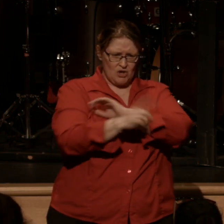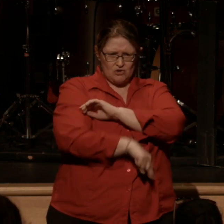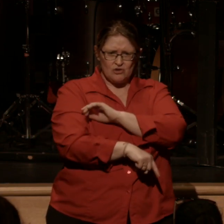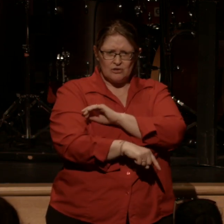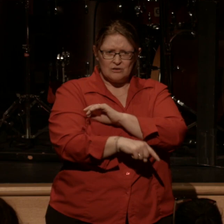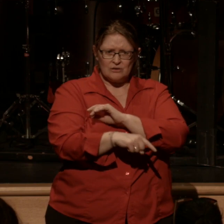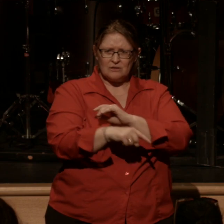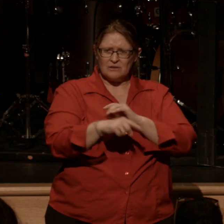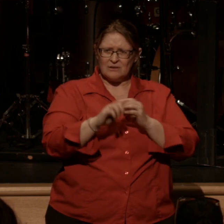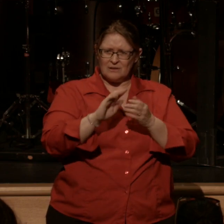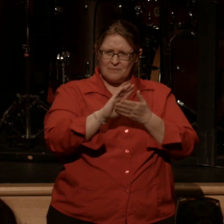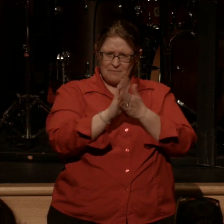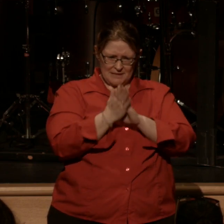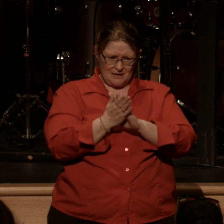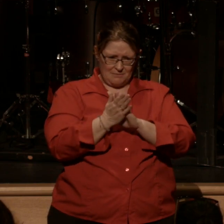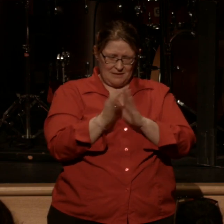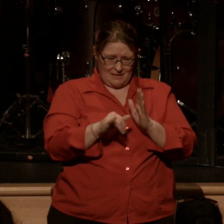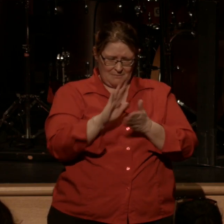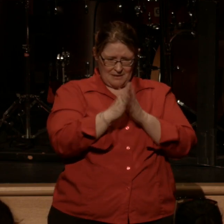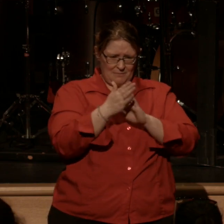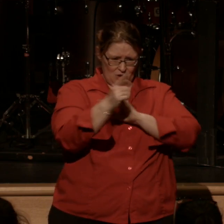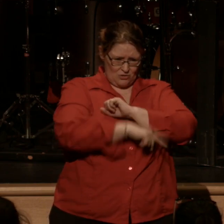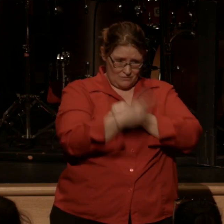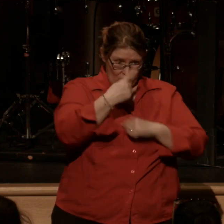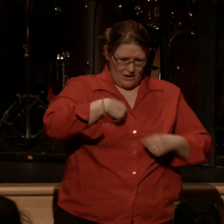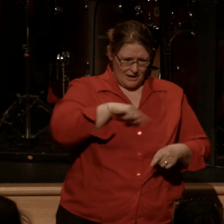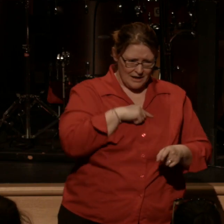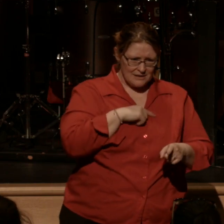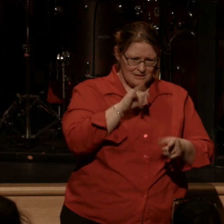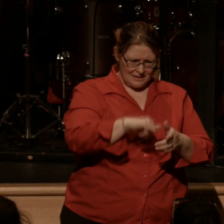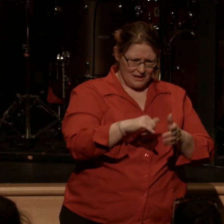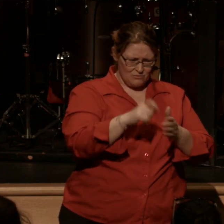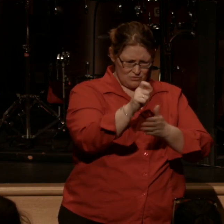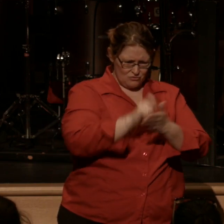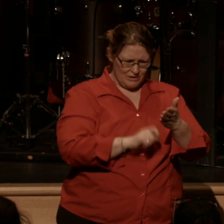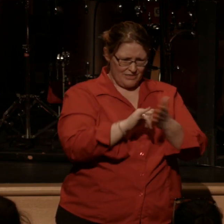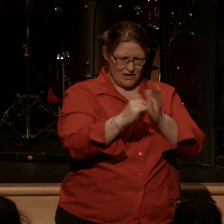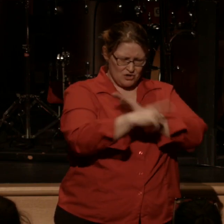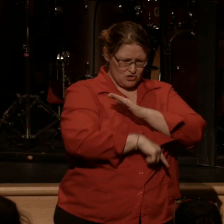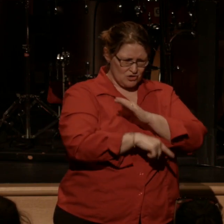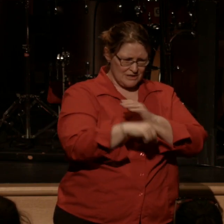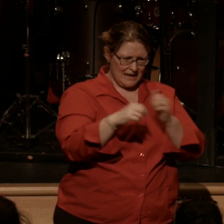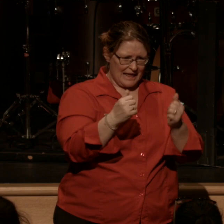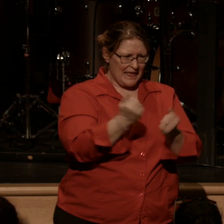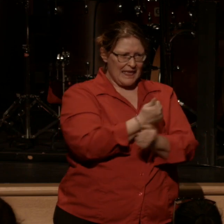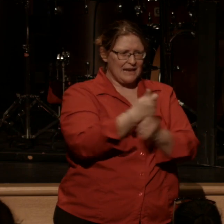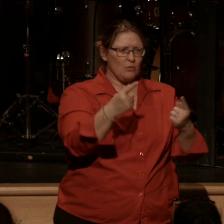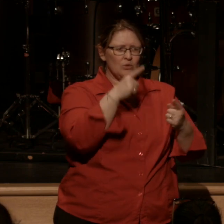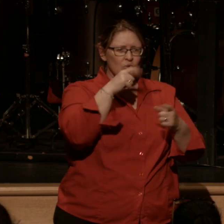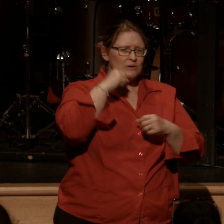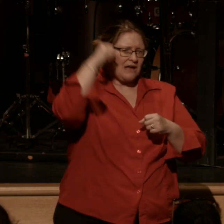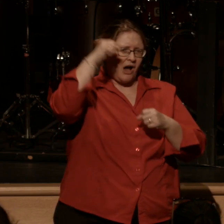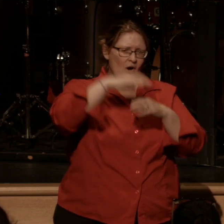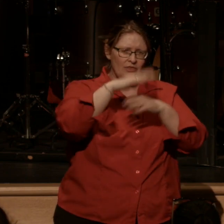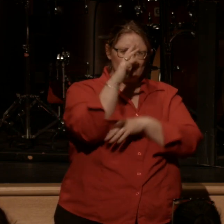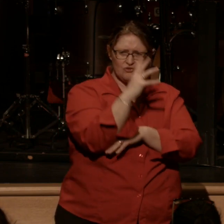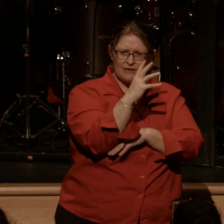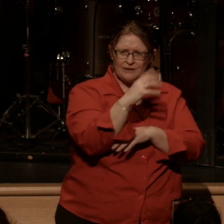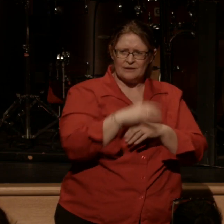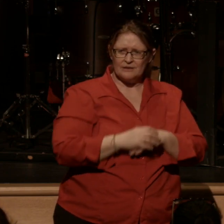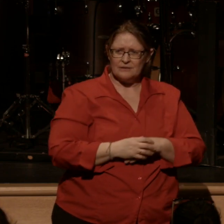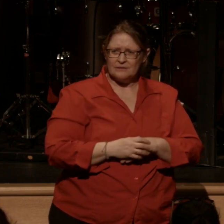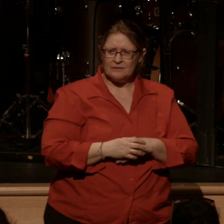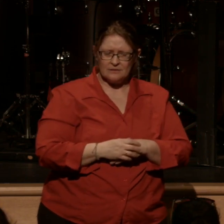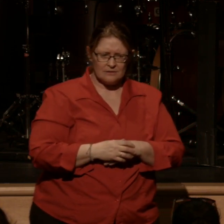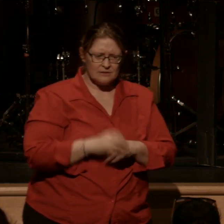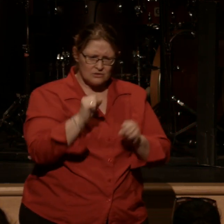by becoming a curse for us. For it is written, cursed is everyone who's hanged on a tree. Look at